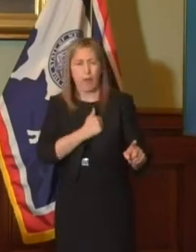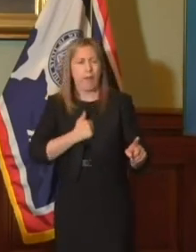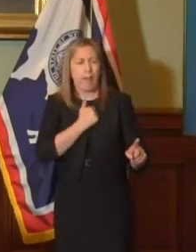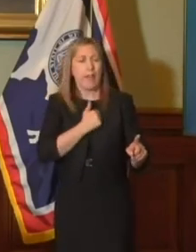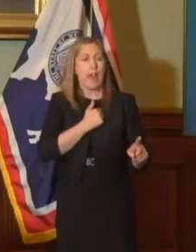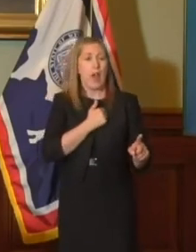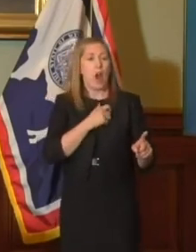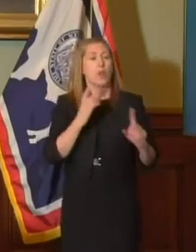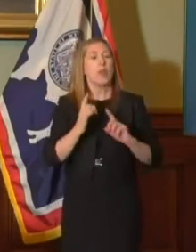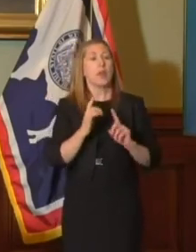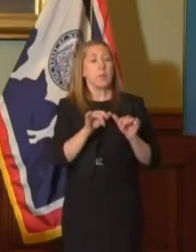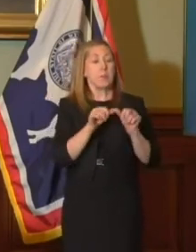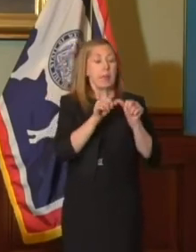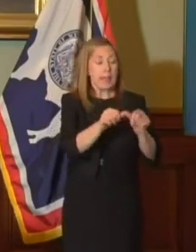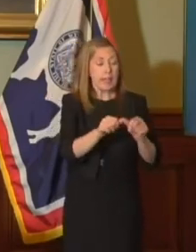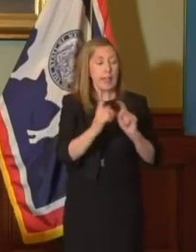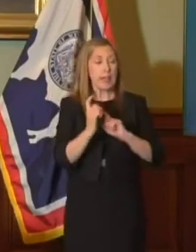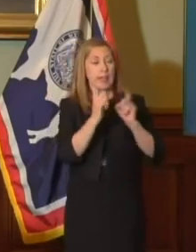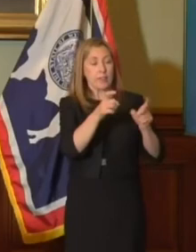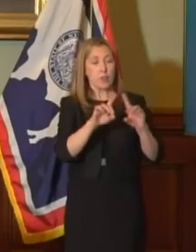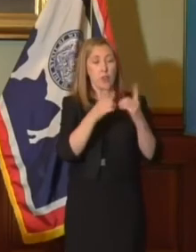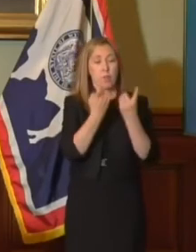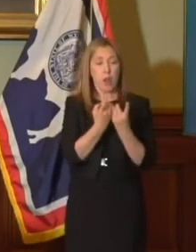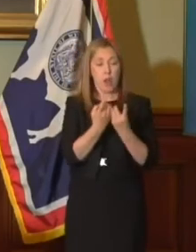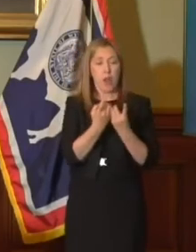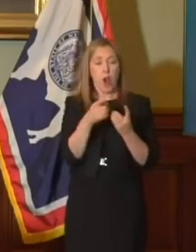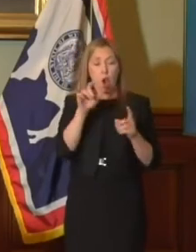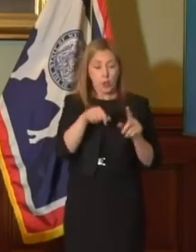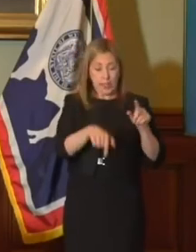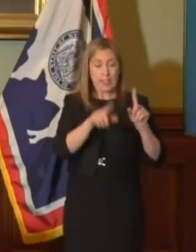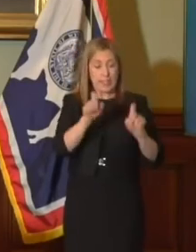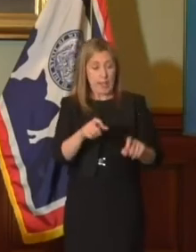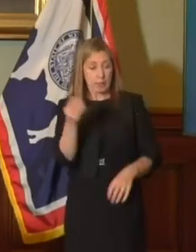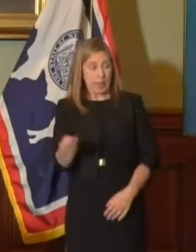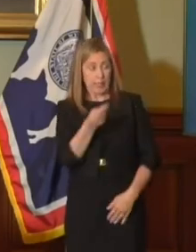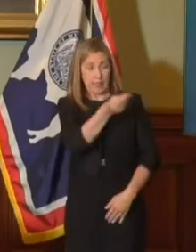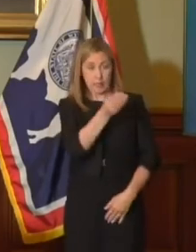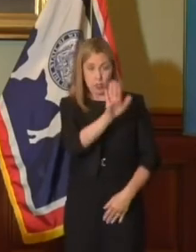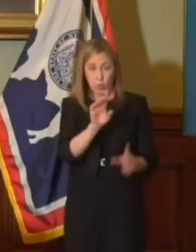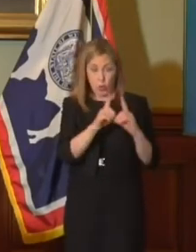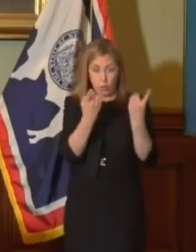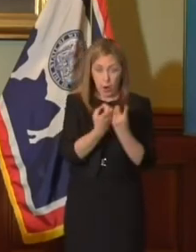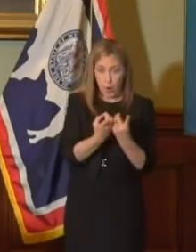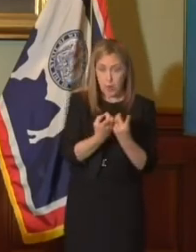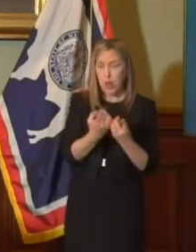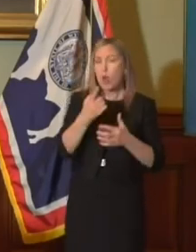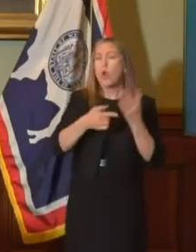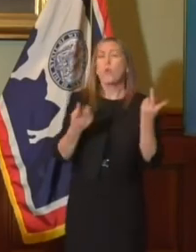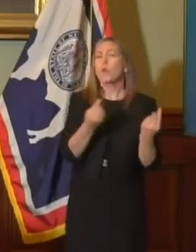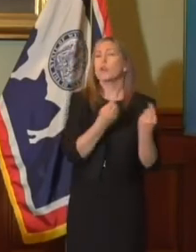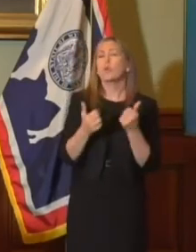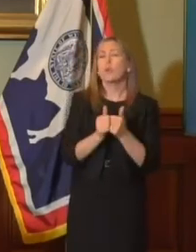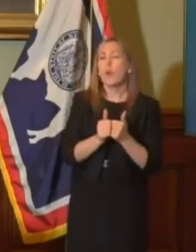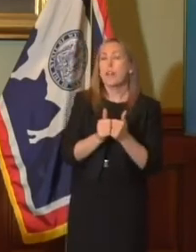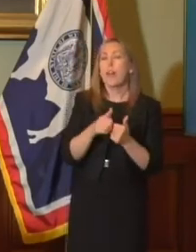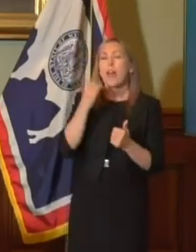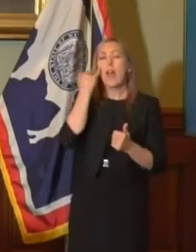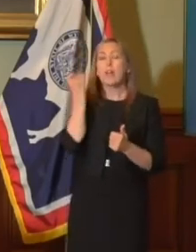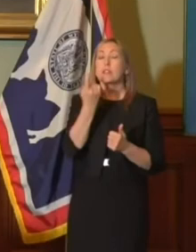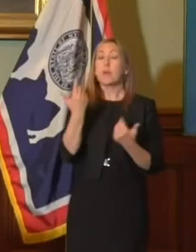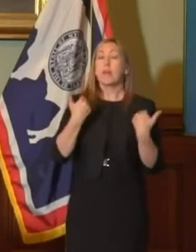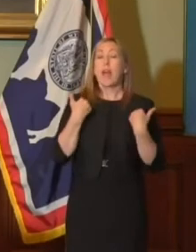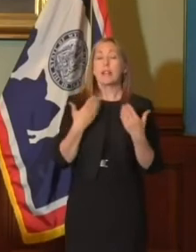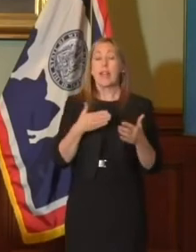given to the Department of Health? And what are you doing with them? What information will the test provide? And if someone has antibodies